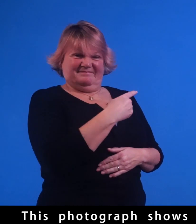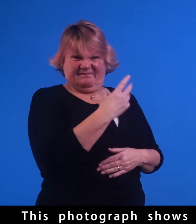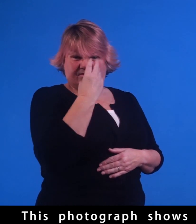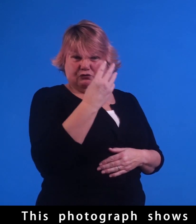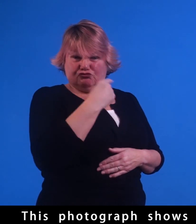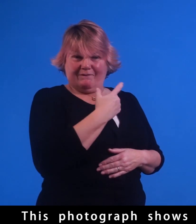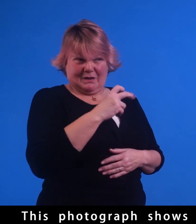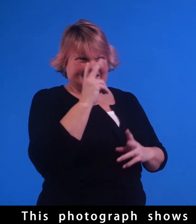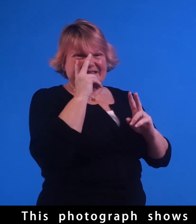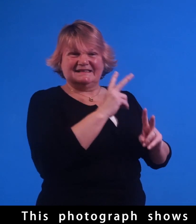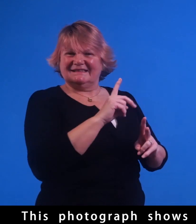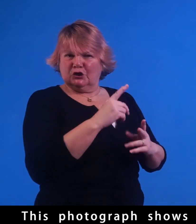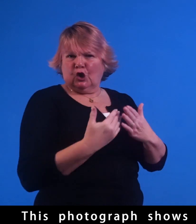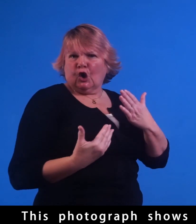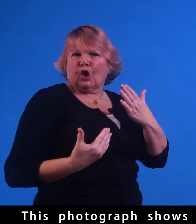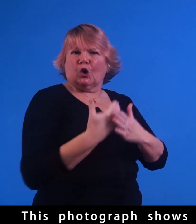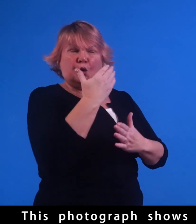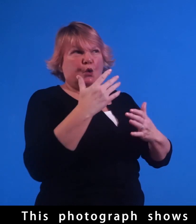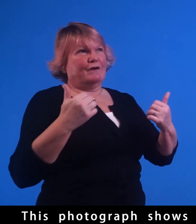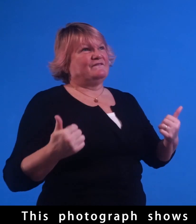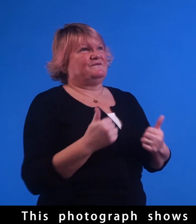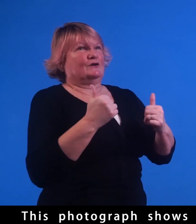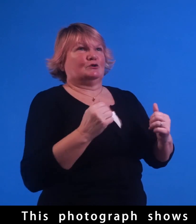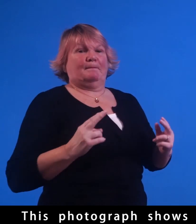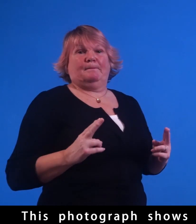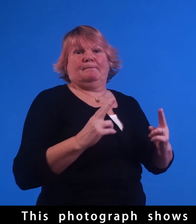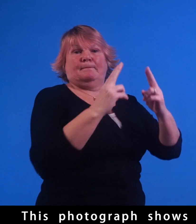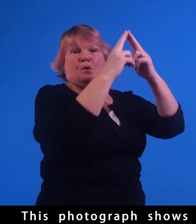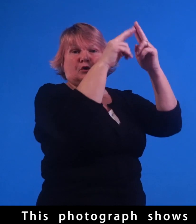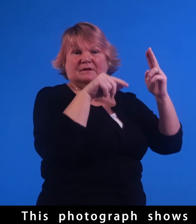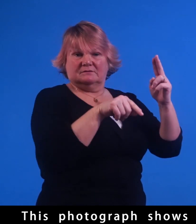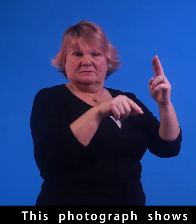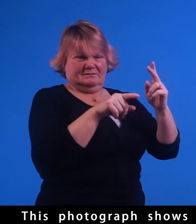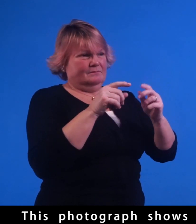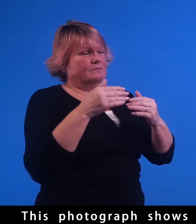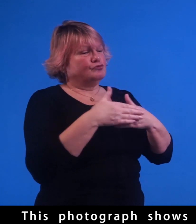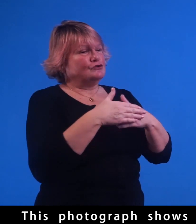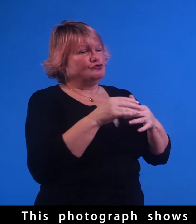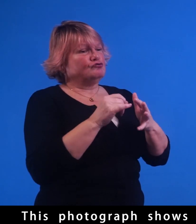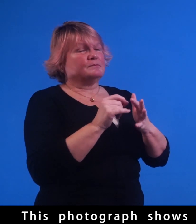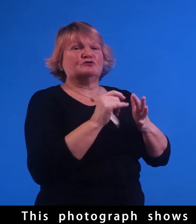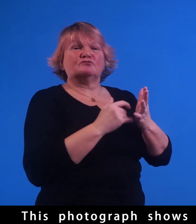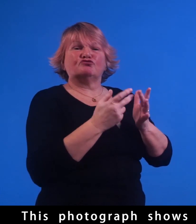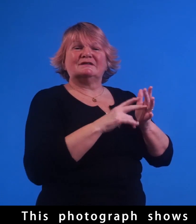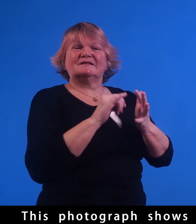This photograph shows the newly completed monument with its commanding place in Princes Street, Edinburgh.